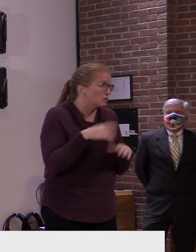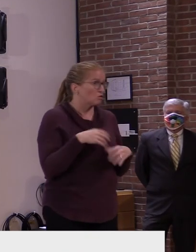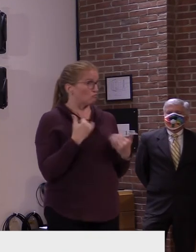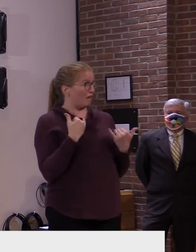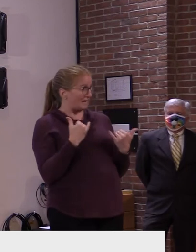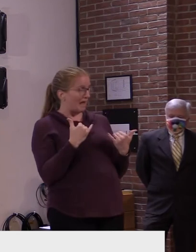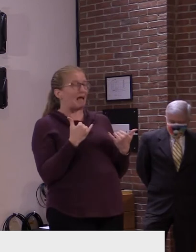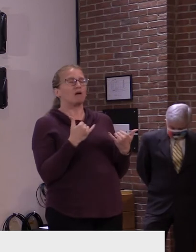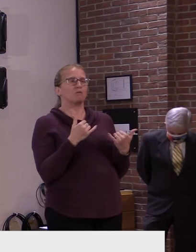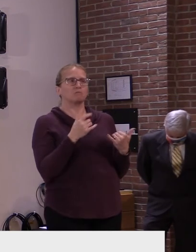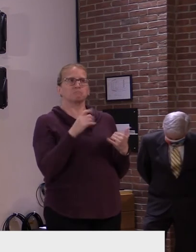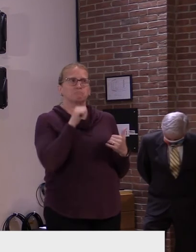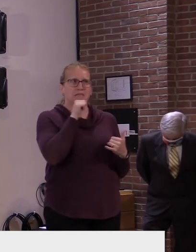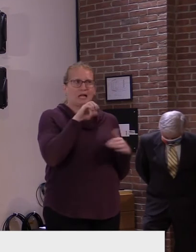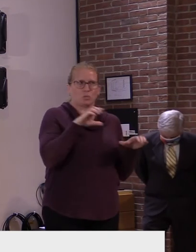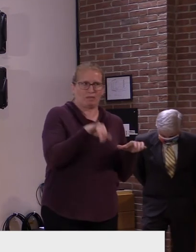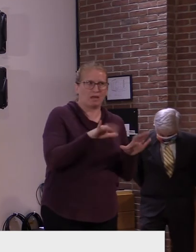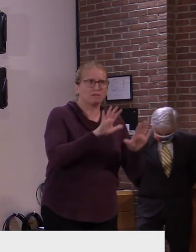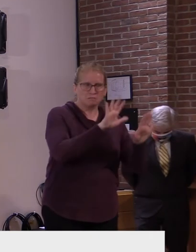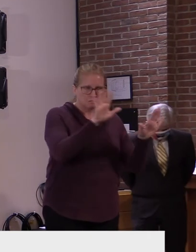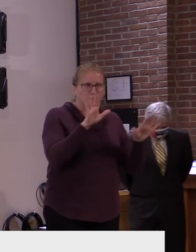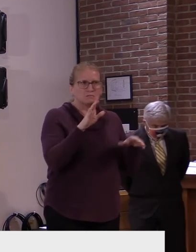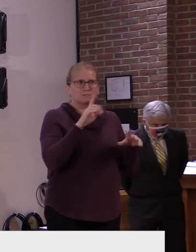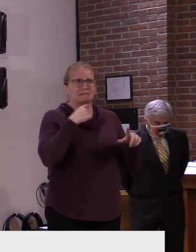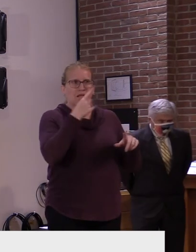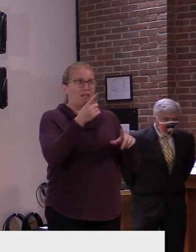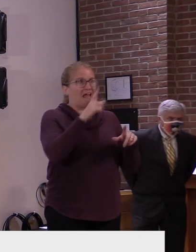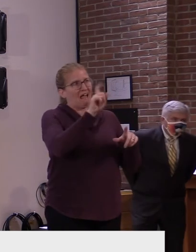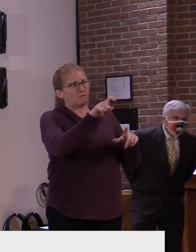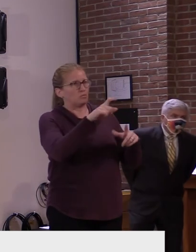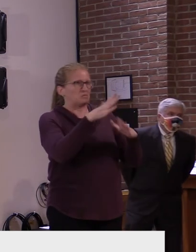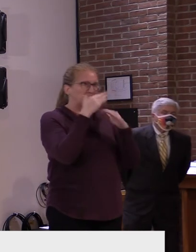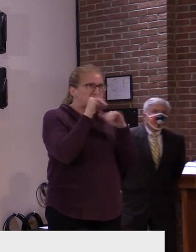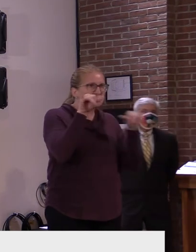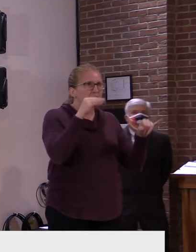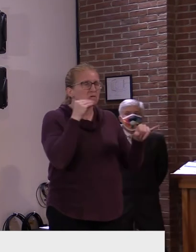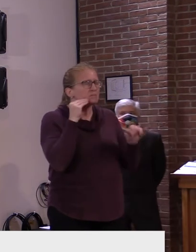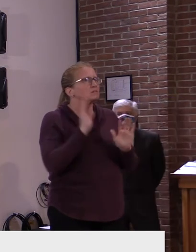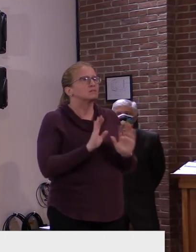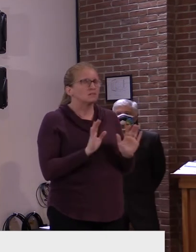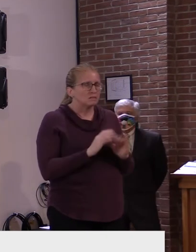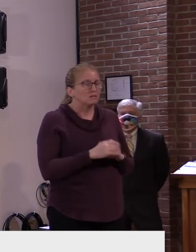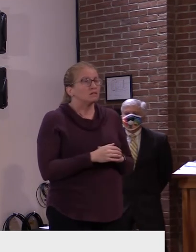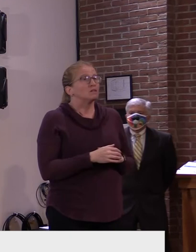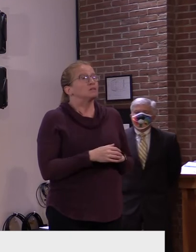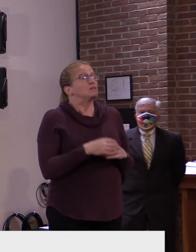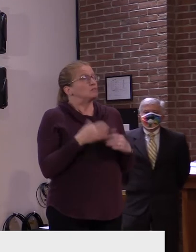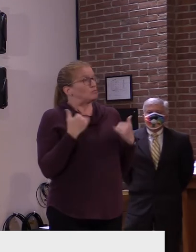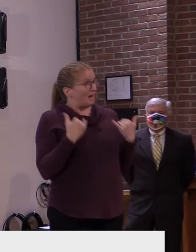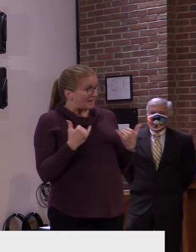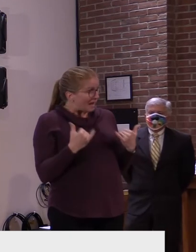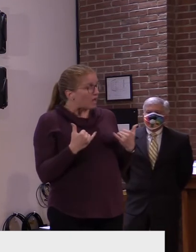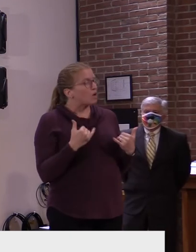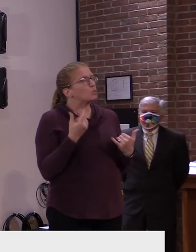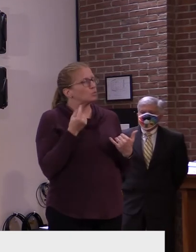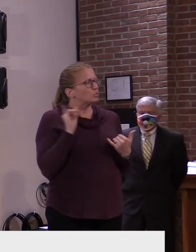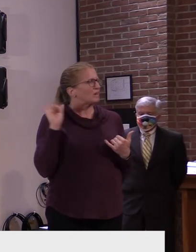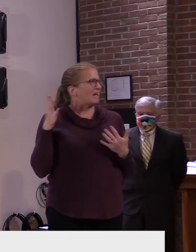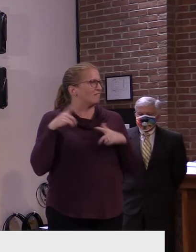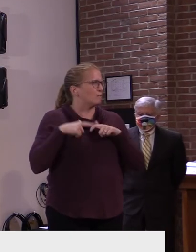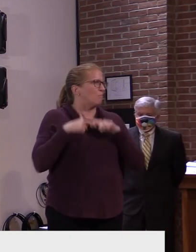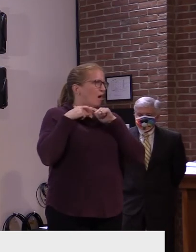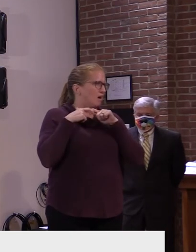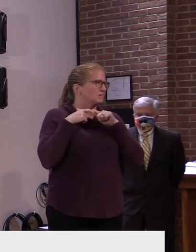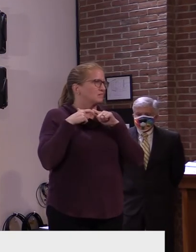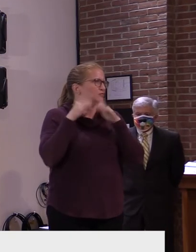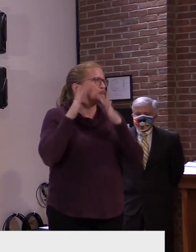now it's the only thing we've done really is to uh to postpone or pause the travel into